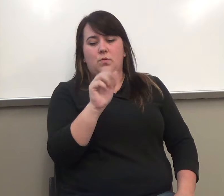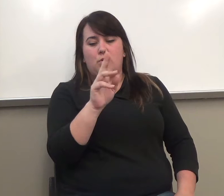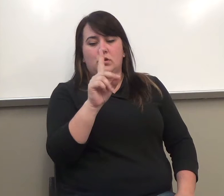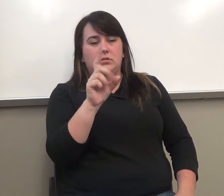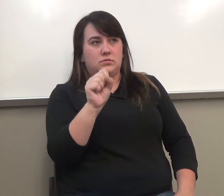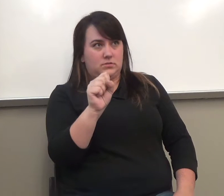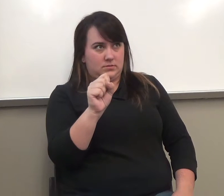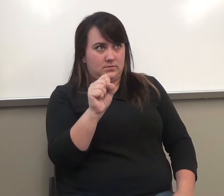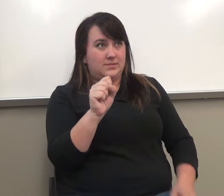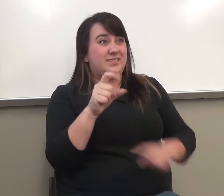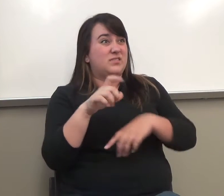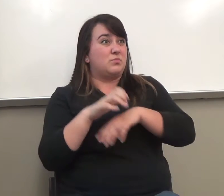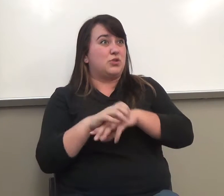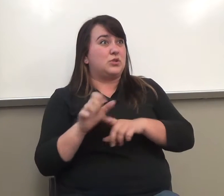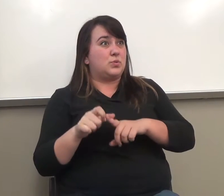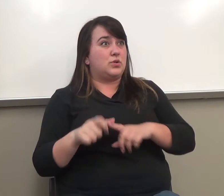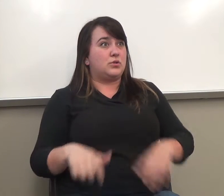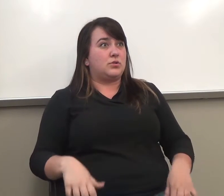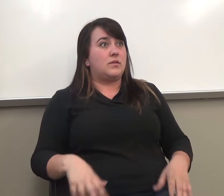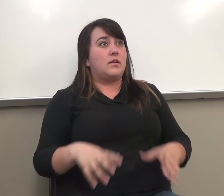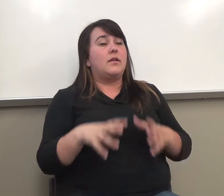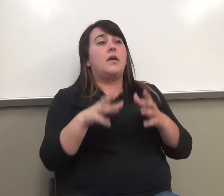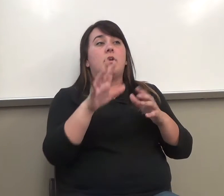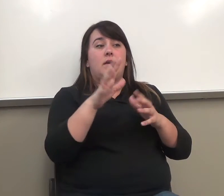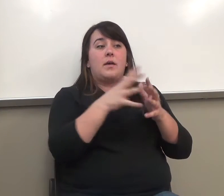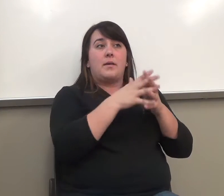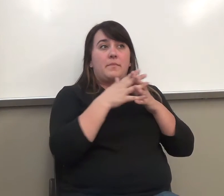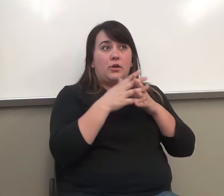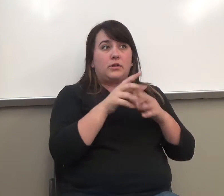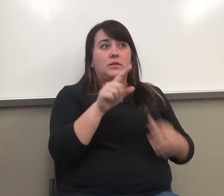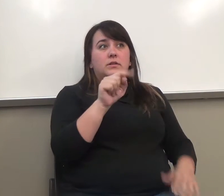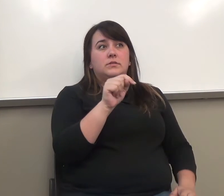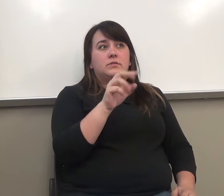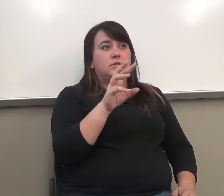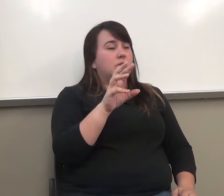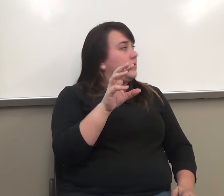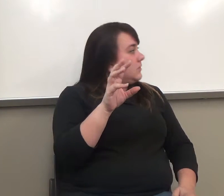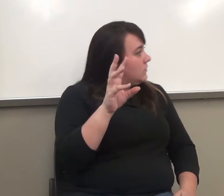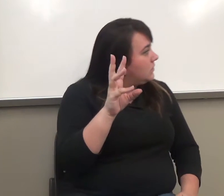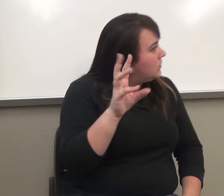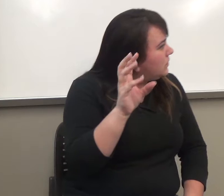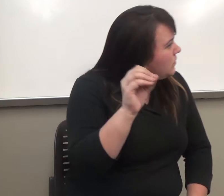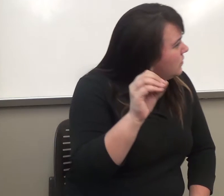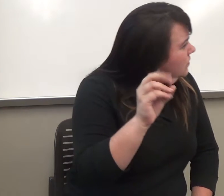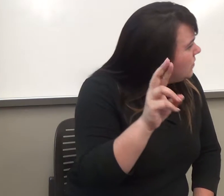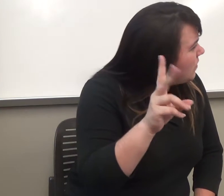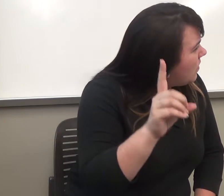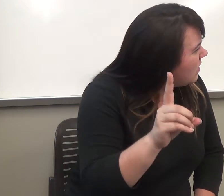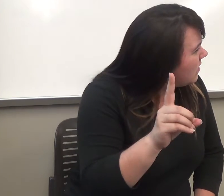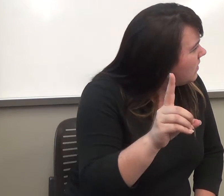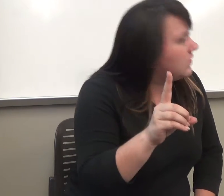This is British. American is toured. British say towards, backwards,